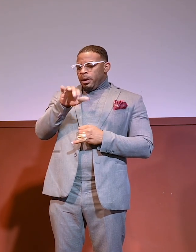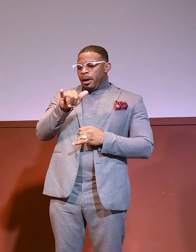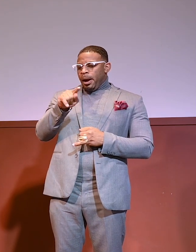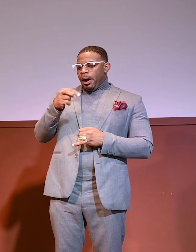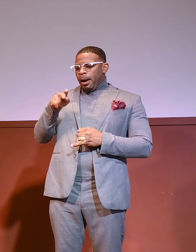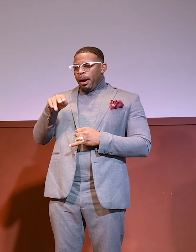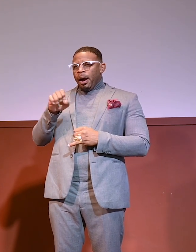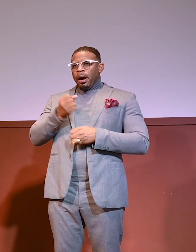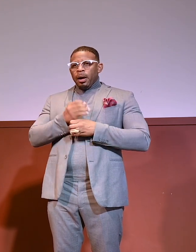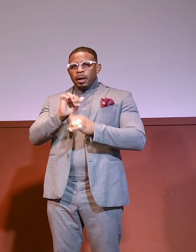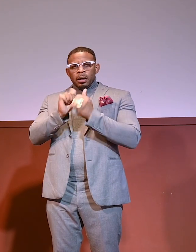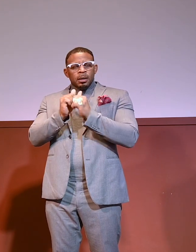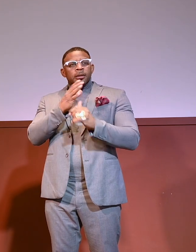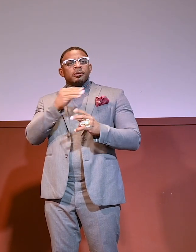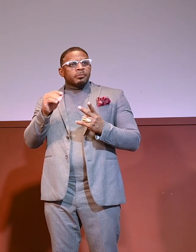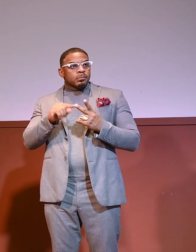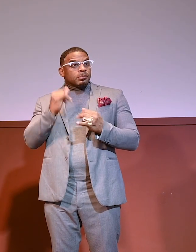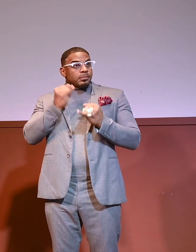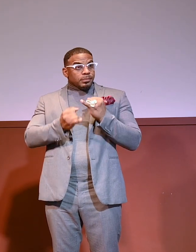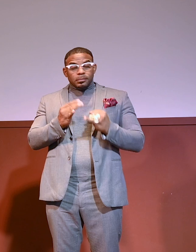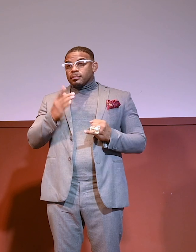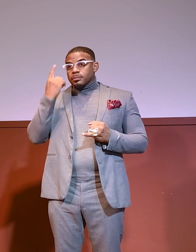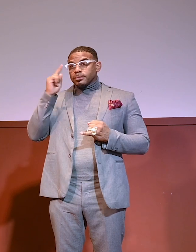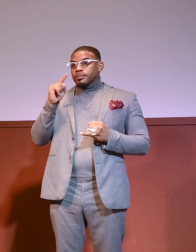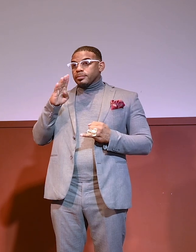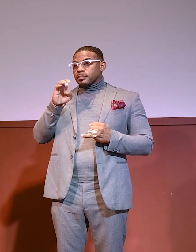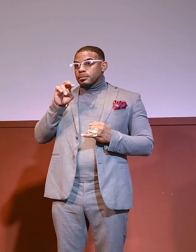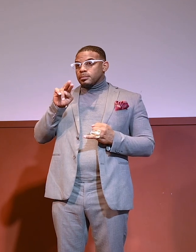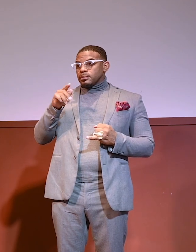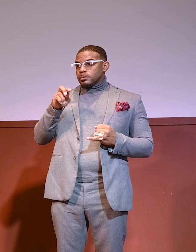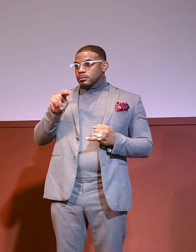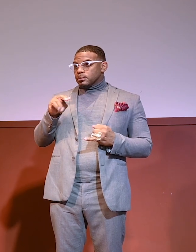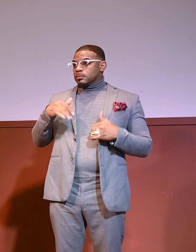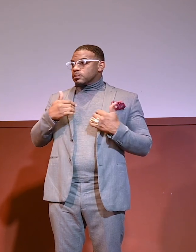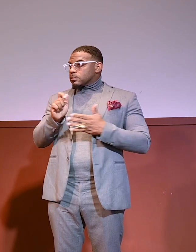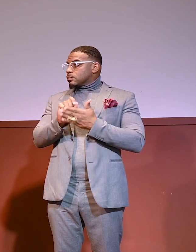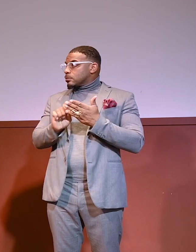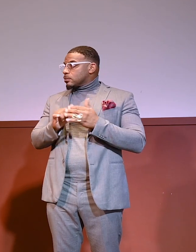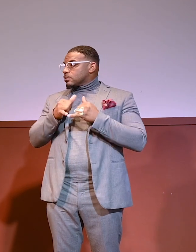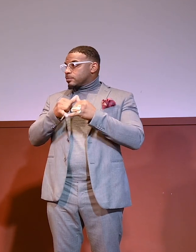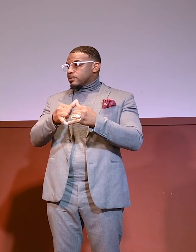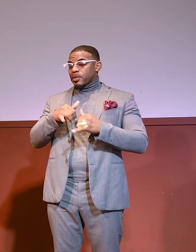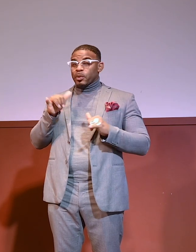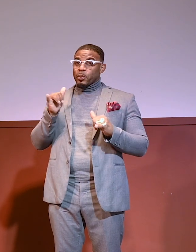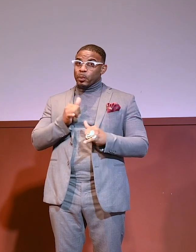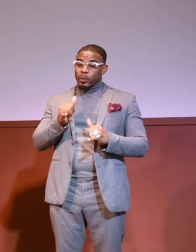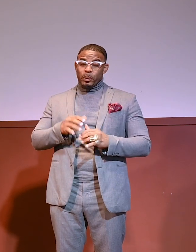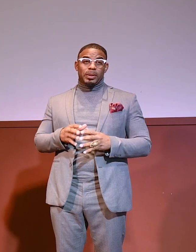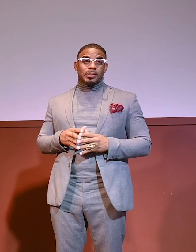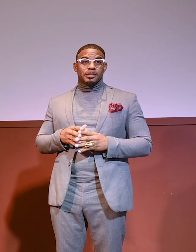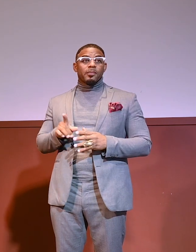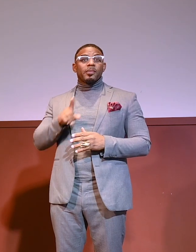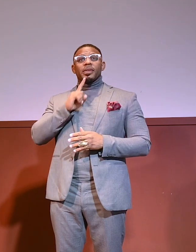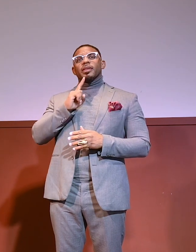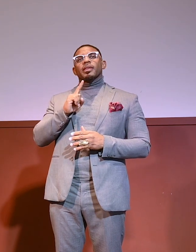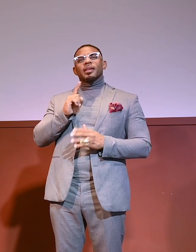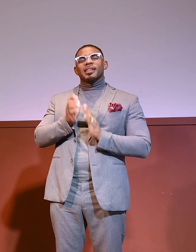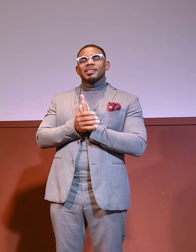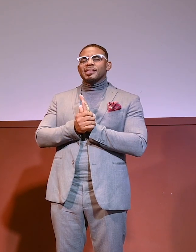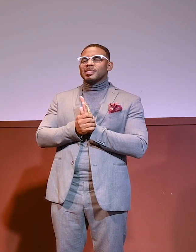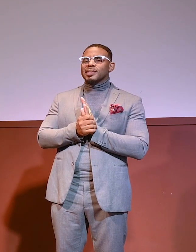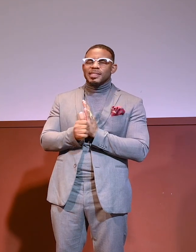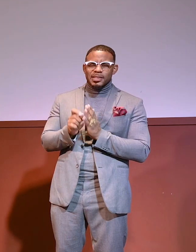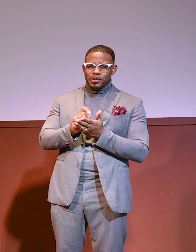Thorpe Poetry Contest, and a finalist for the Bennington Young Writers Awards. She is a